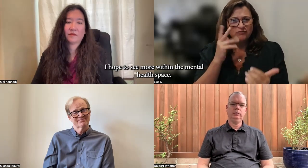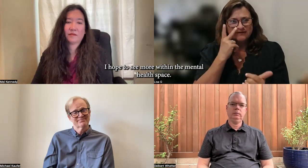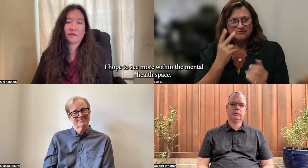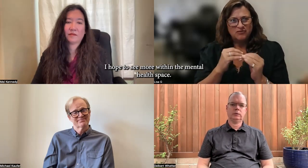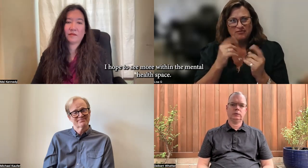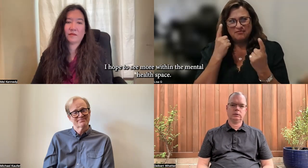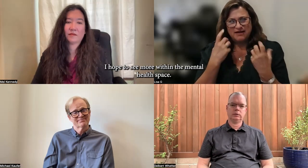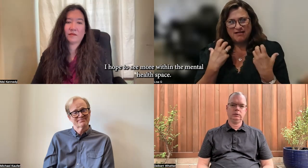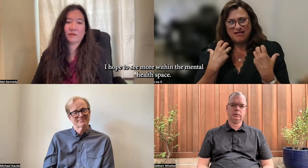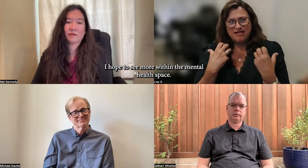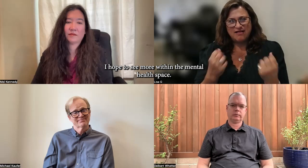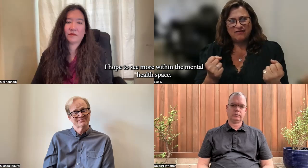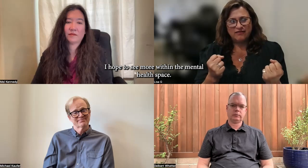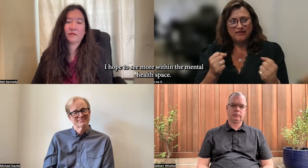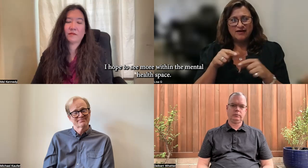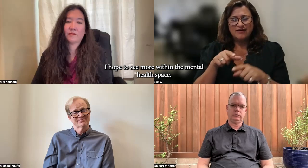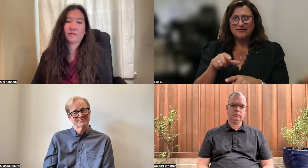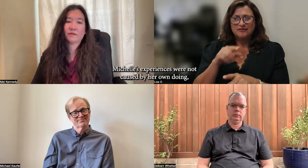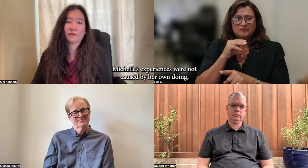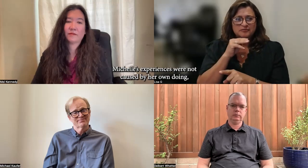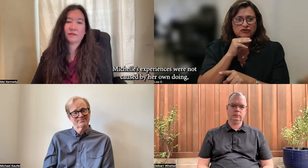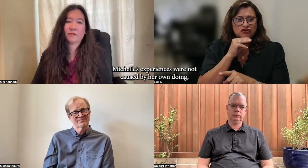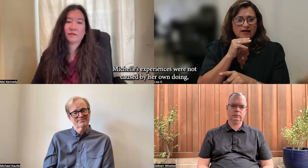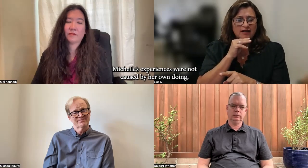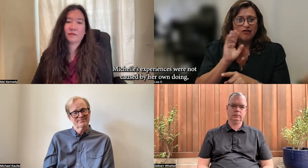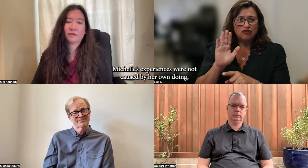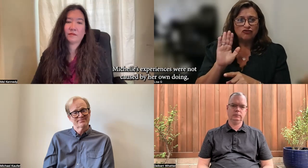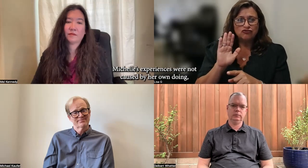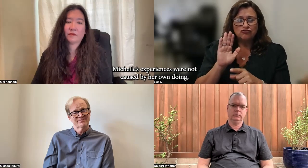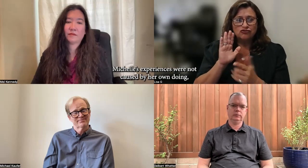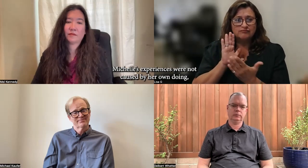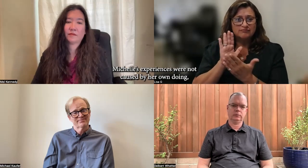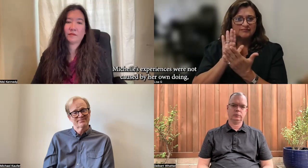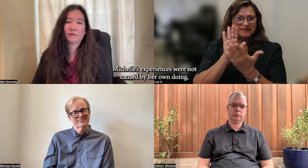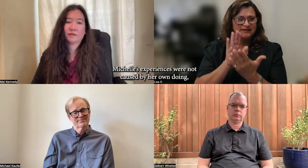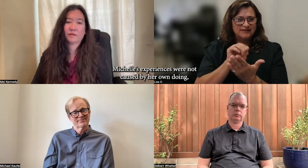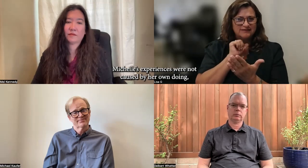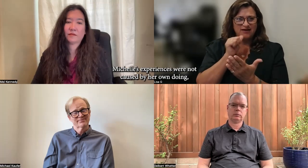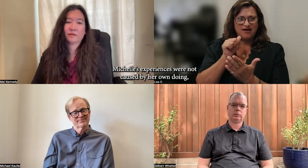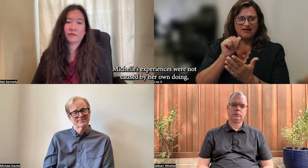I hope to see more within the mental health space. Michelle's experiences were not caused by her own doing.